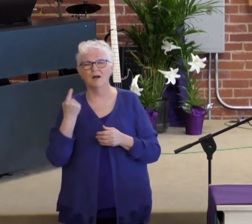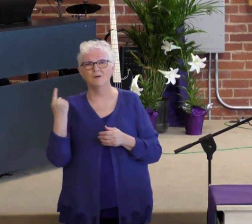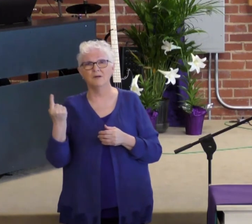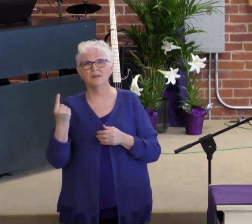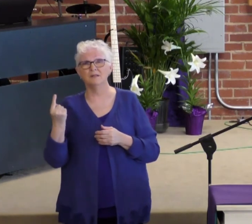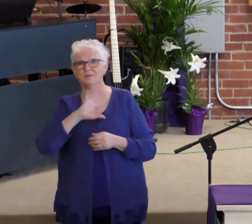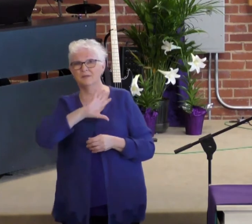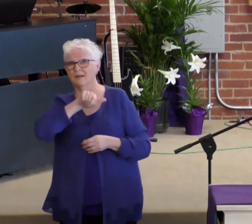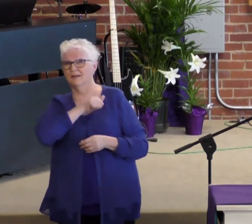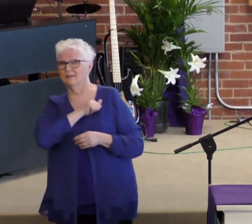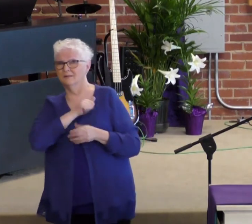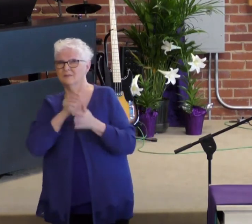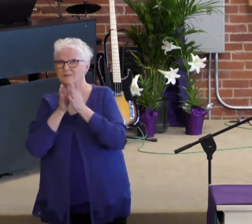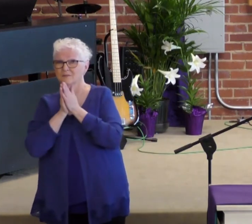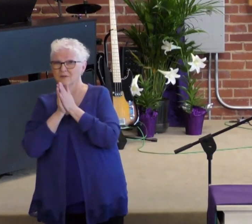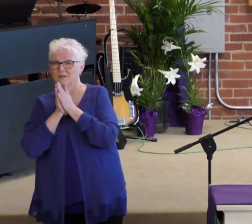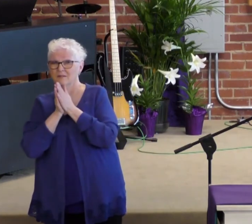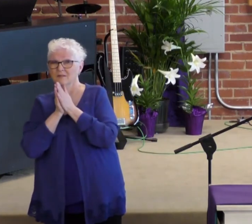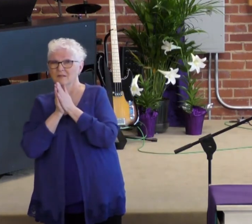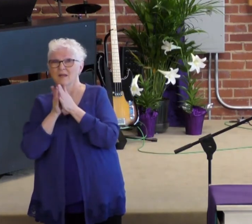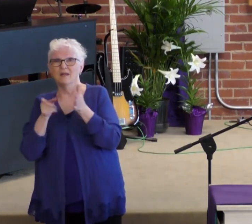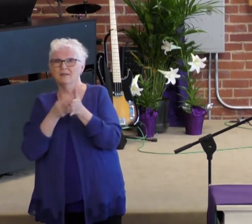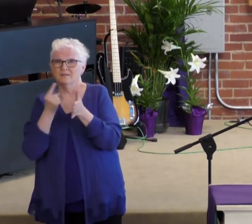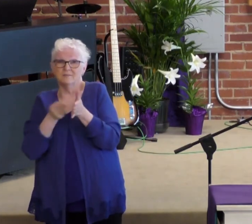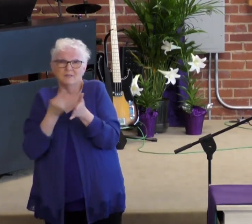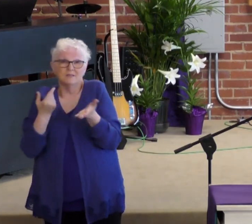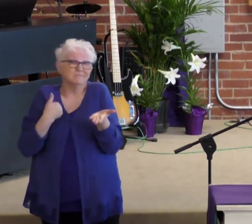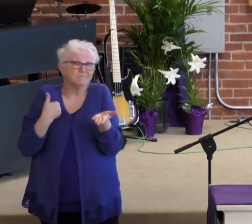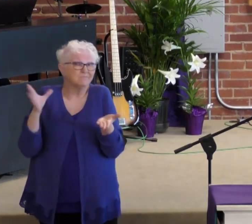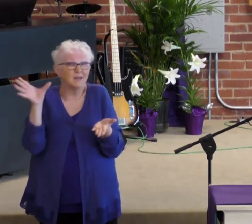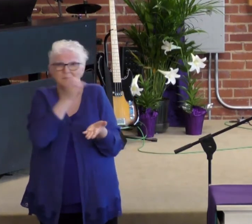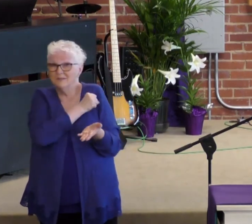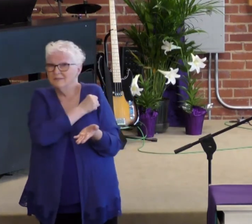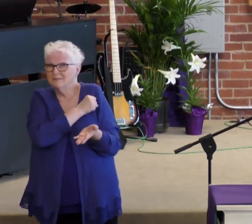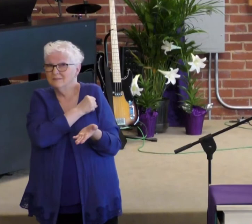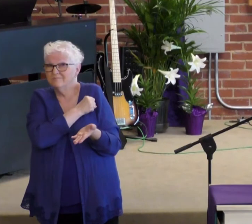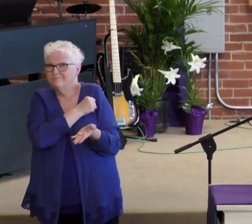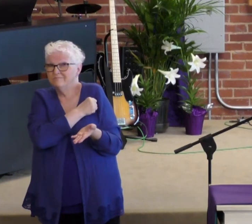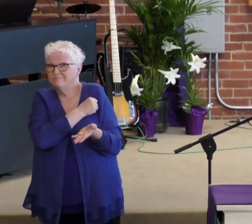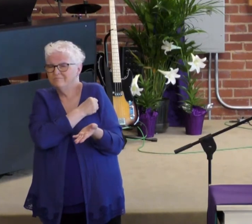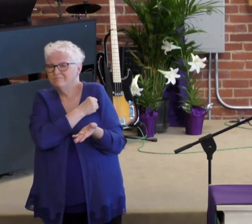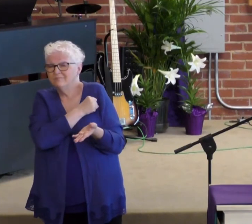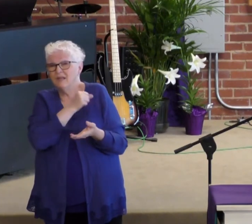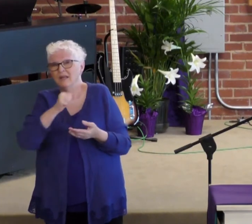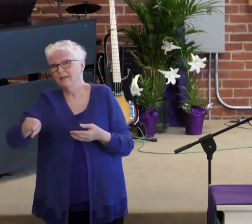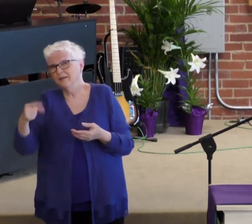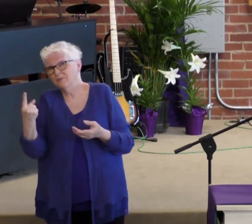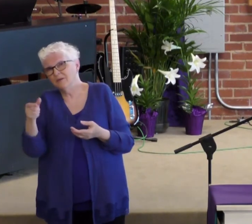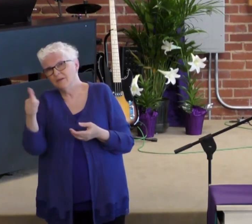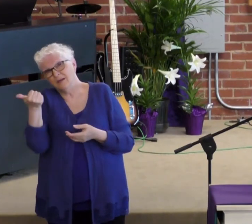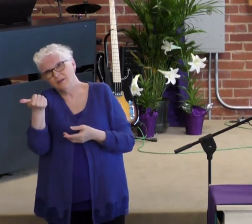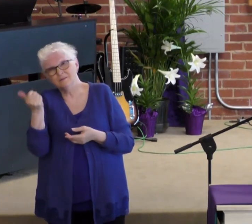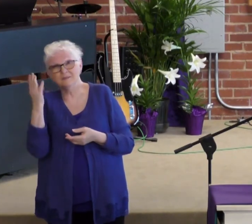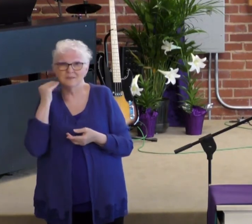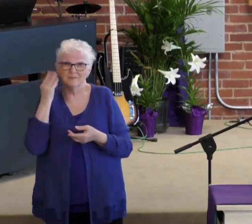in an attitude of prayer, and sometimes I miss it. Can anybody else say I miss it from time to time?